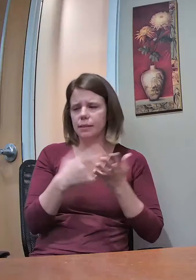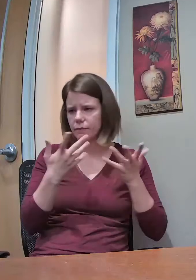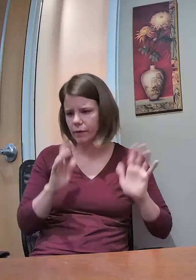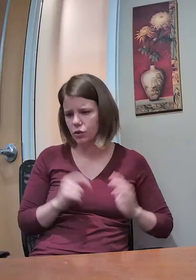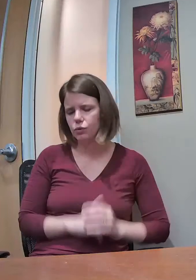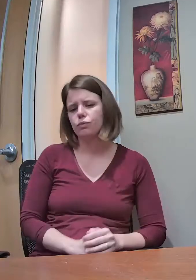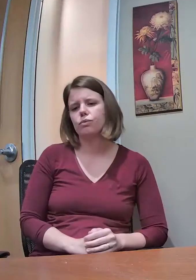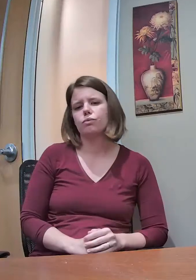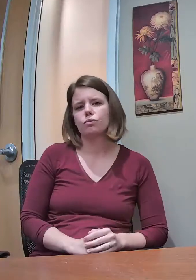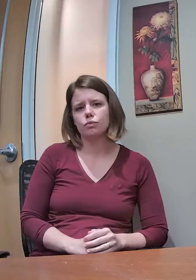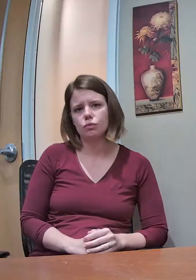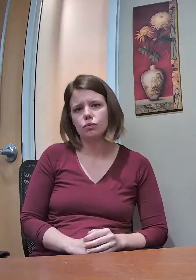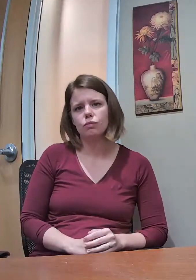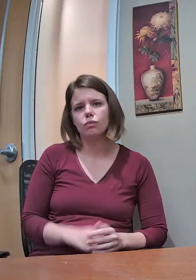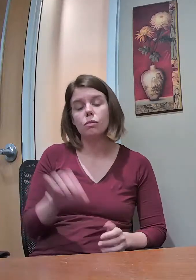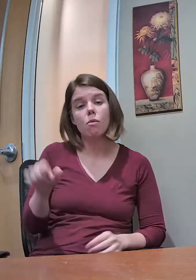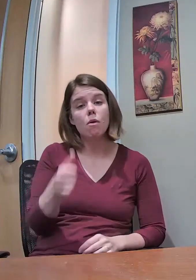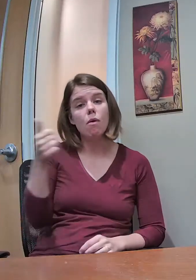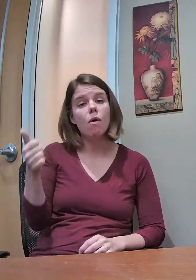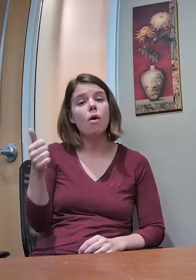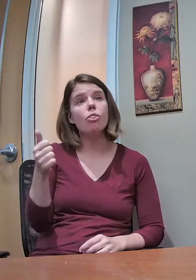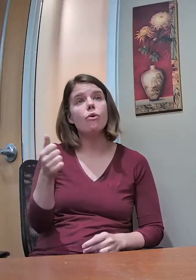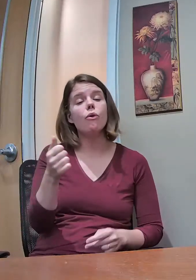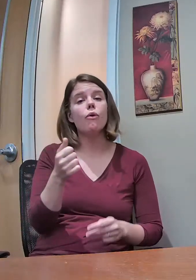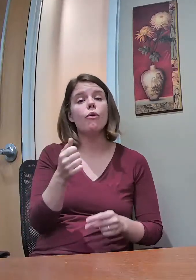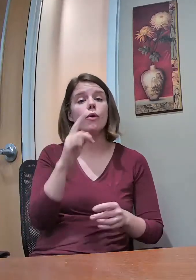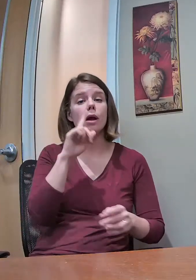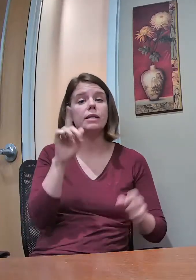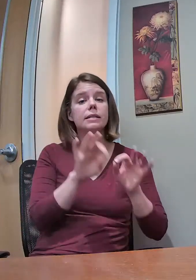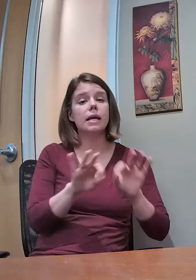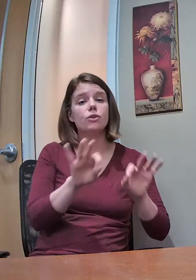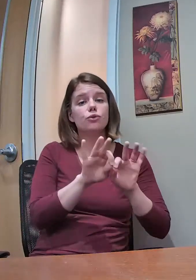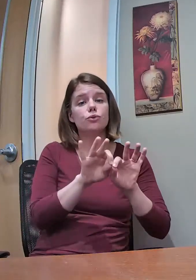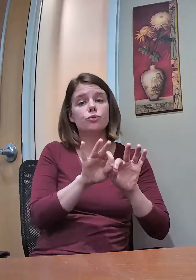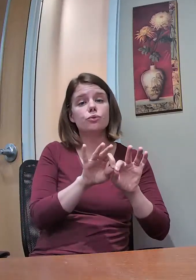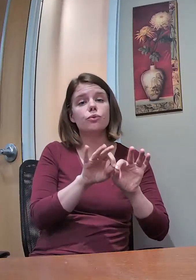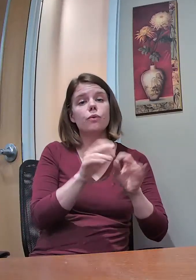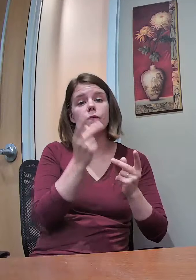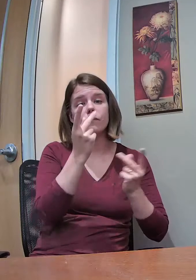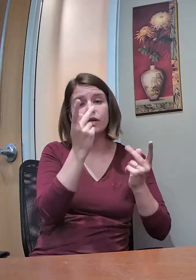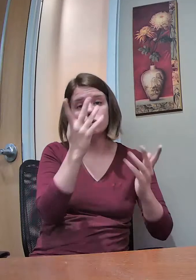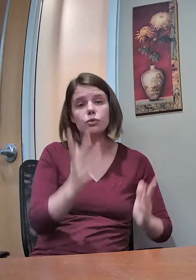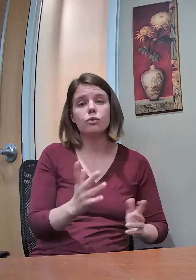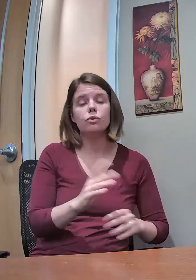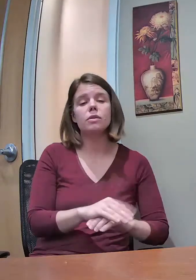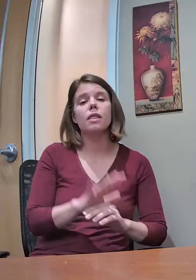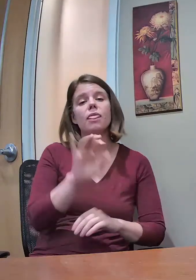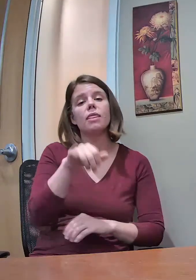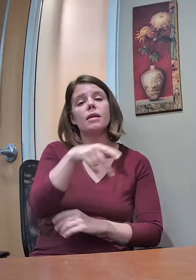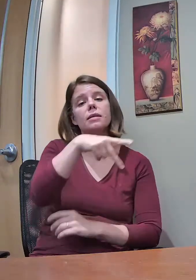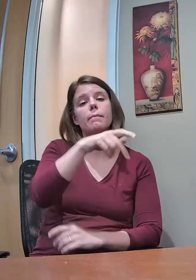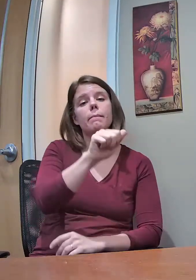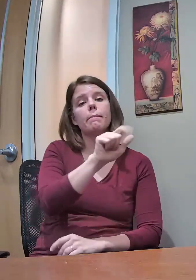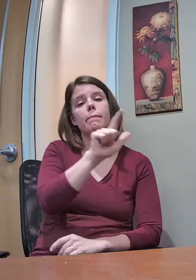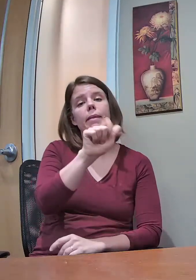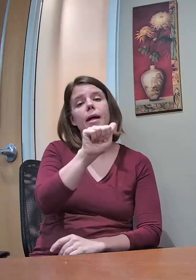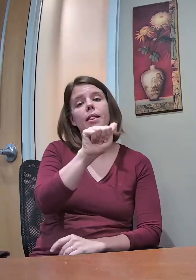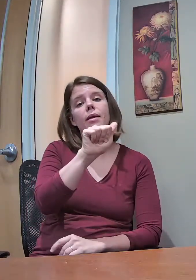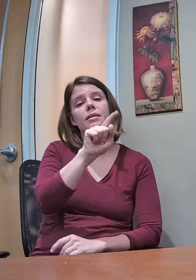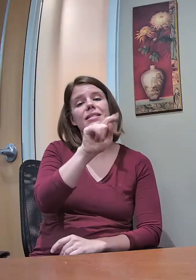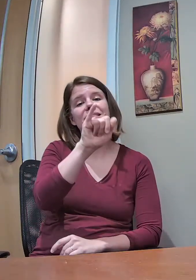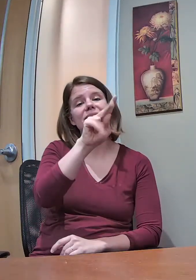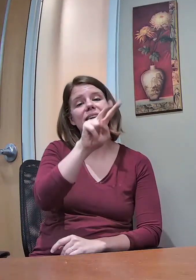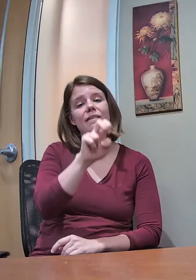about that. Other essential visitors would be palliative or compassionate visitor. They need